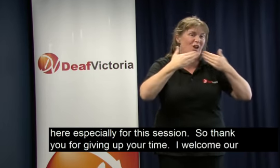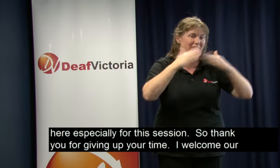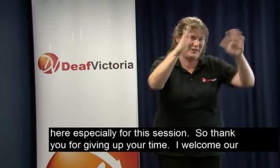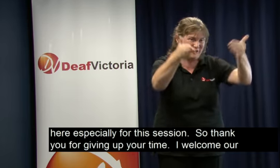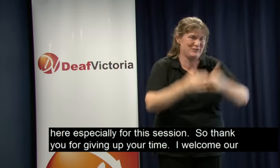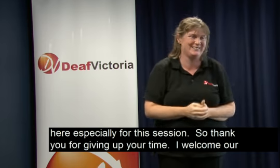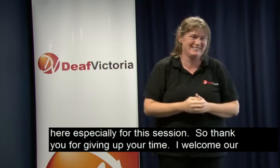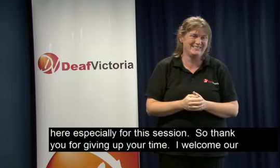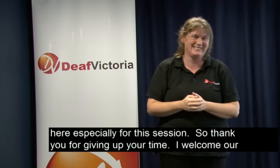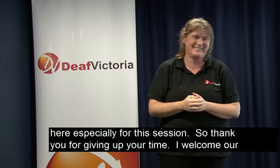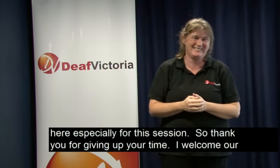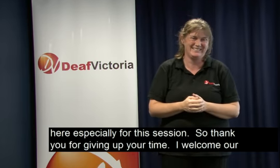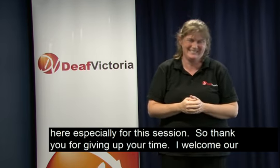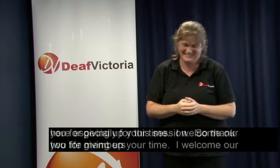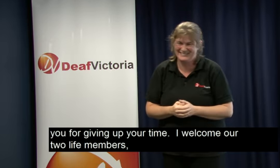being here also. Welcome.